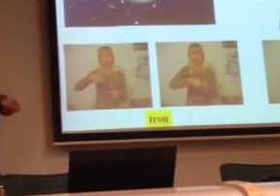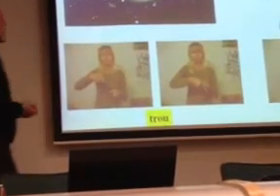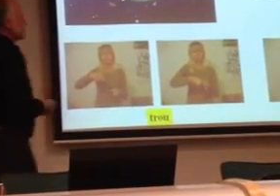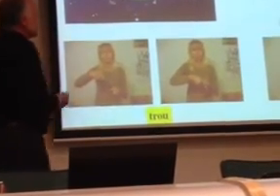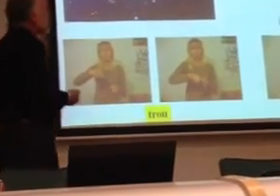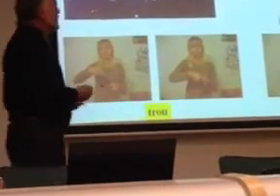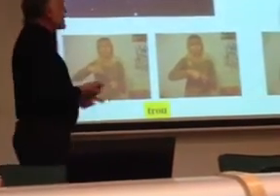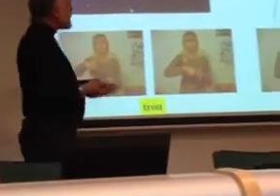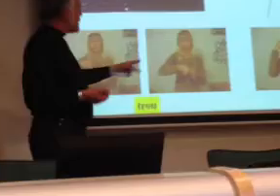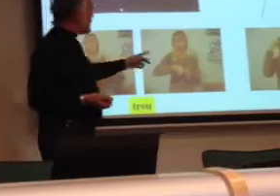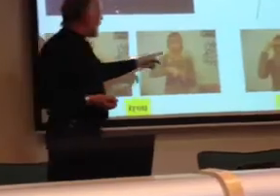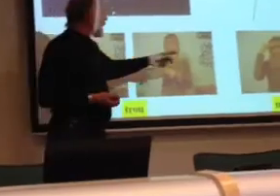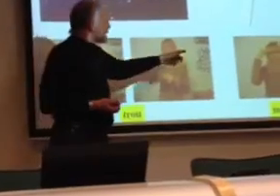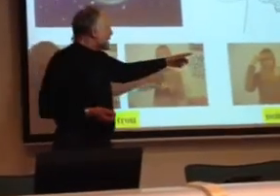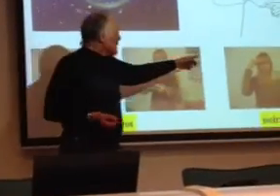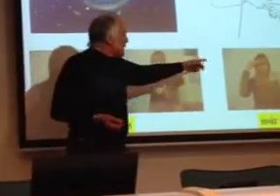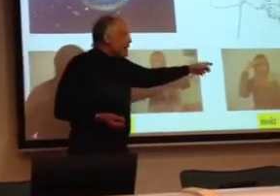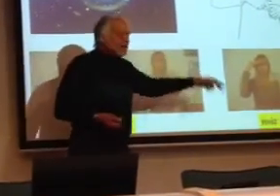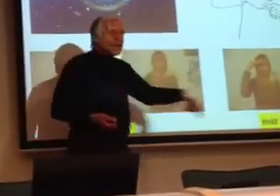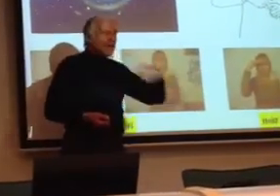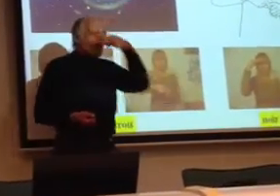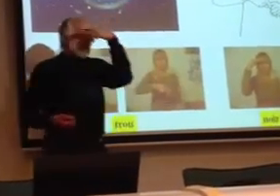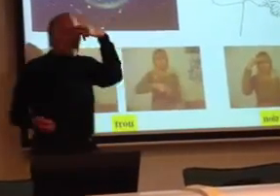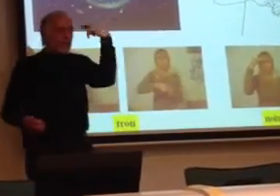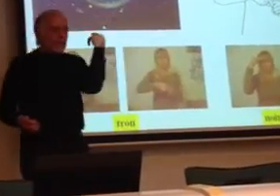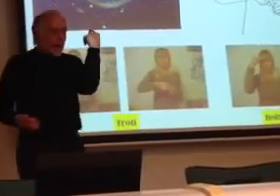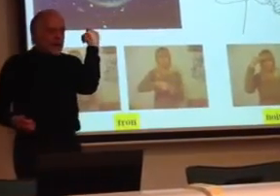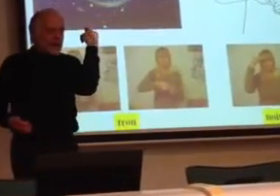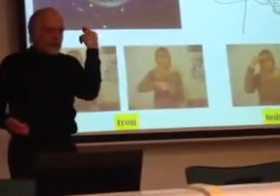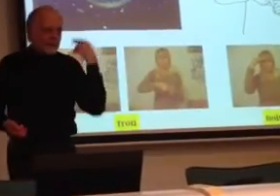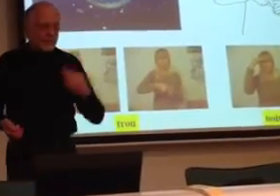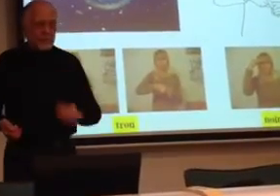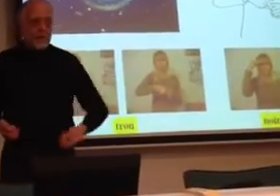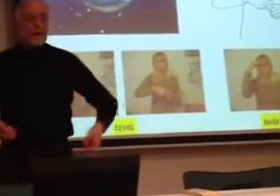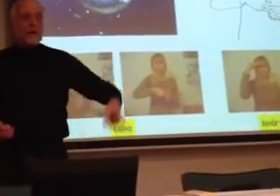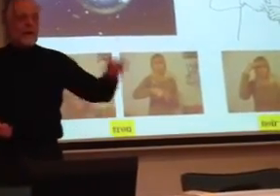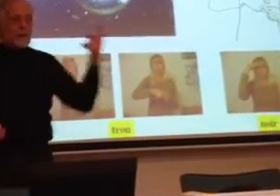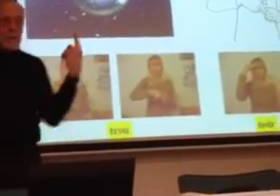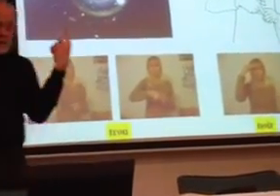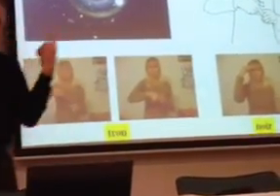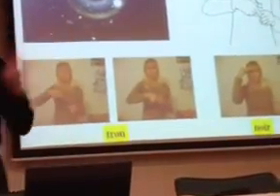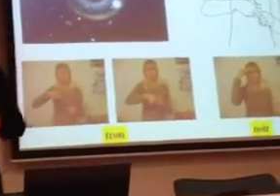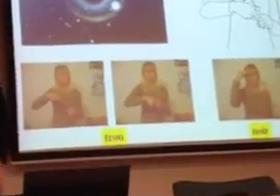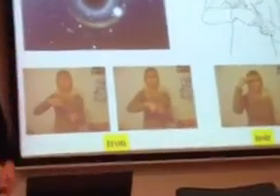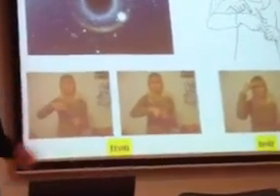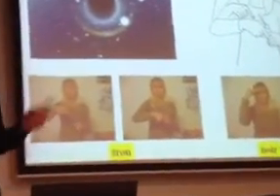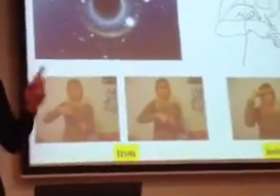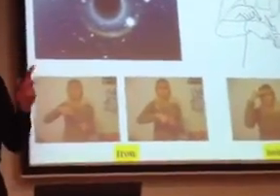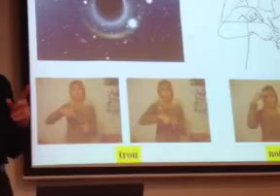peculiar, because black, this is the color black. But if you meet